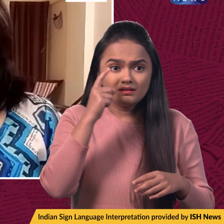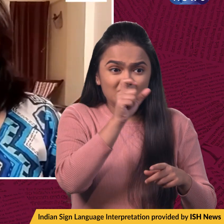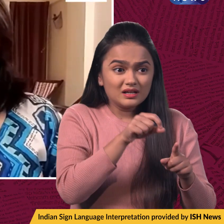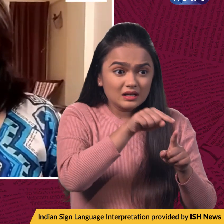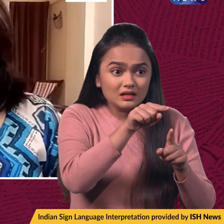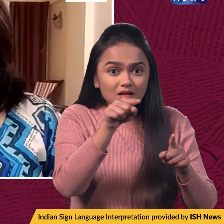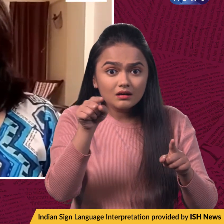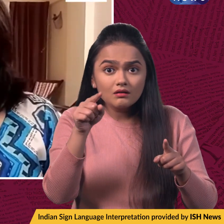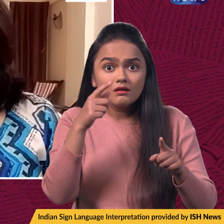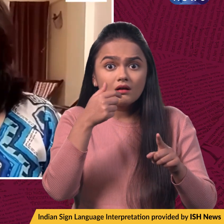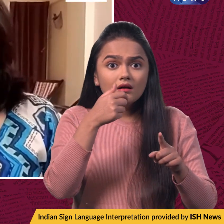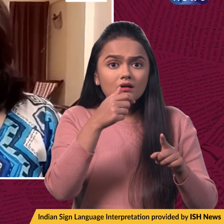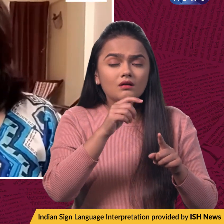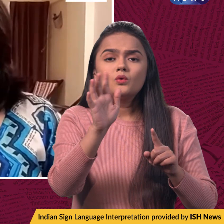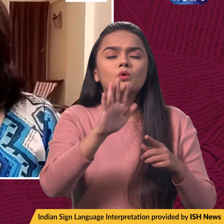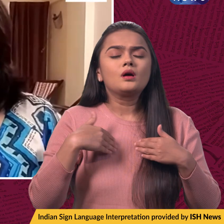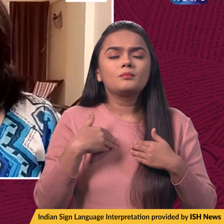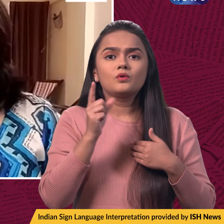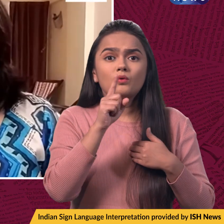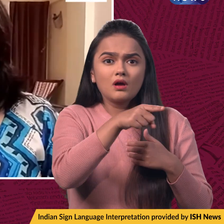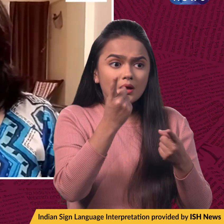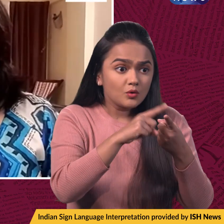in reaching out to the families.